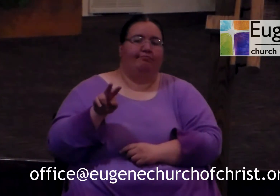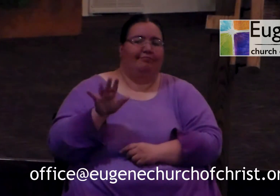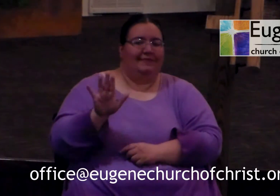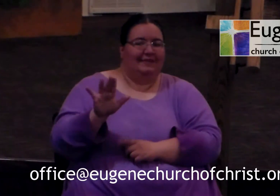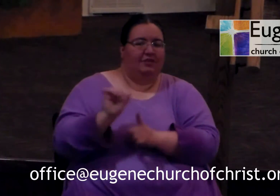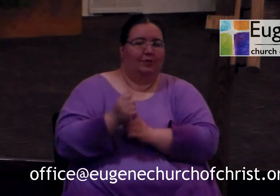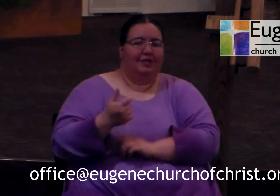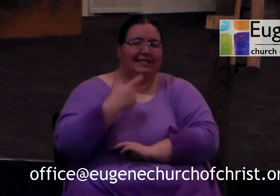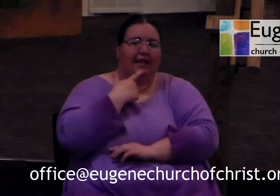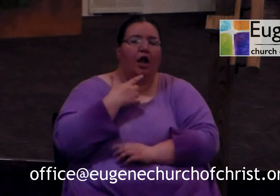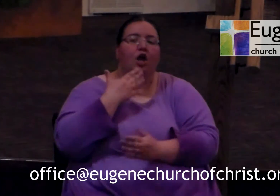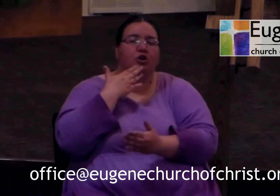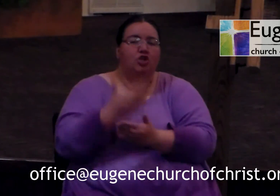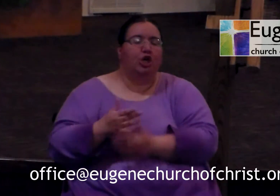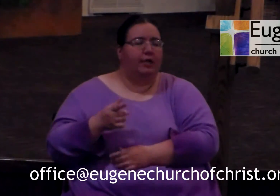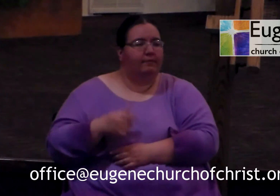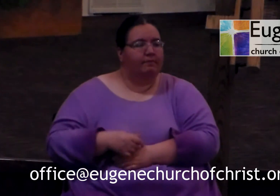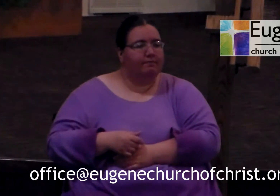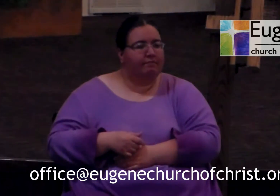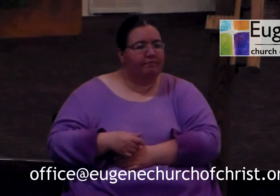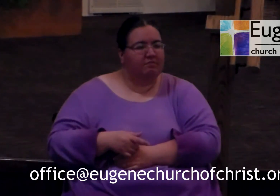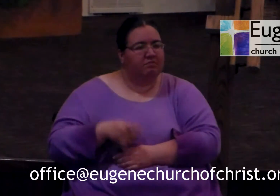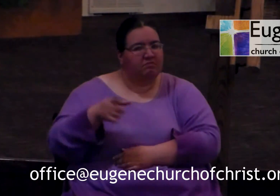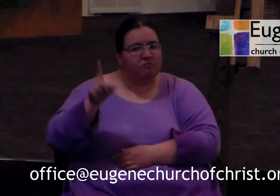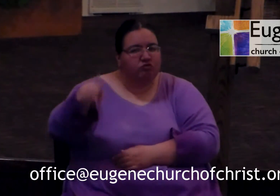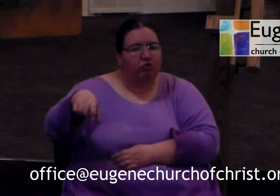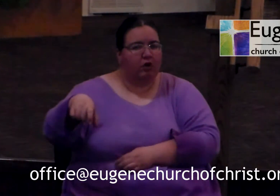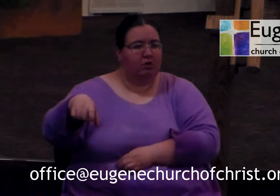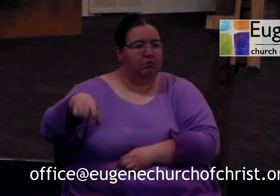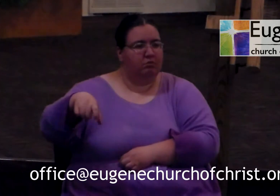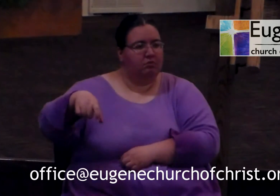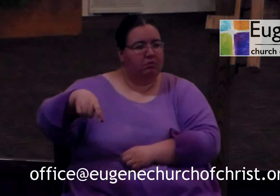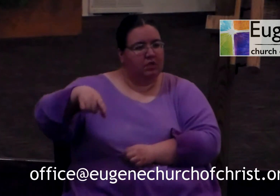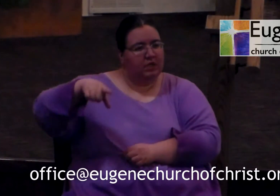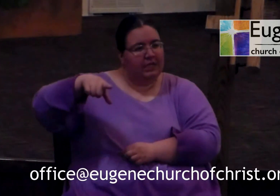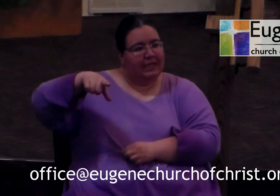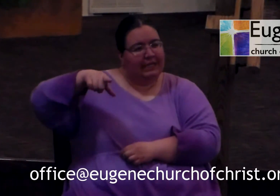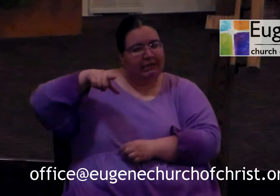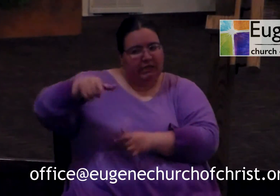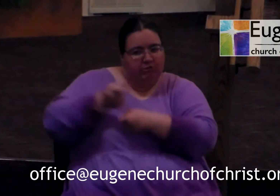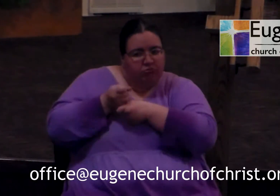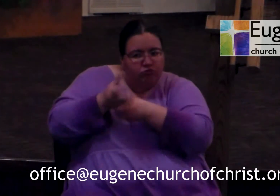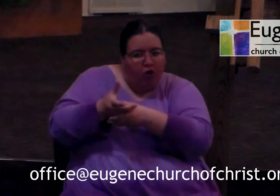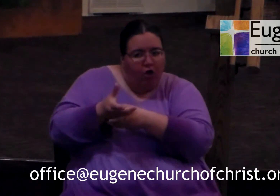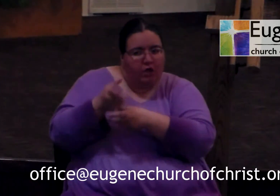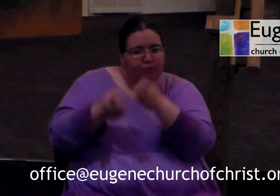He deserved it. He brought this on himself. There are not a lot of folks naming their kids Judas nowadays, are there?